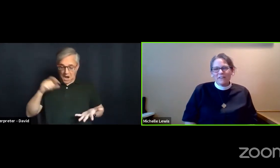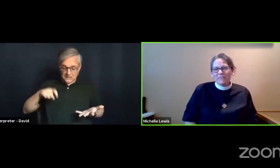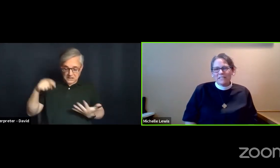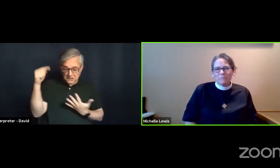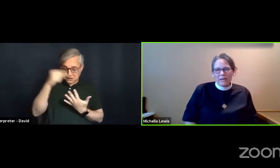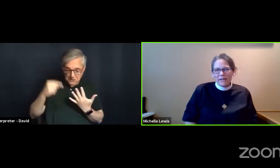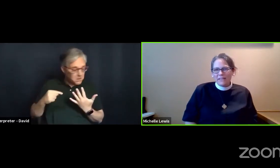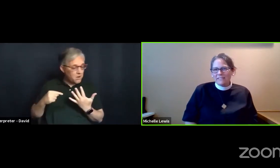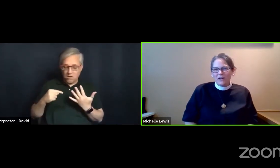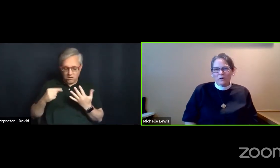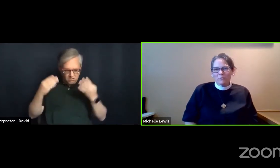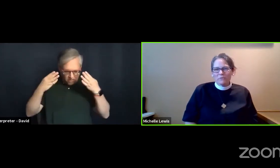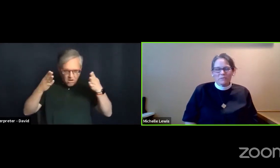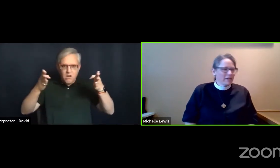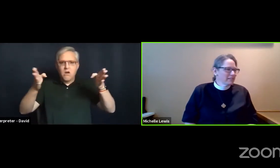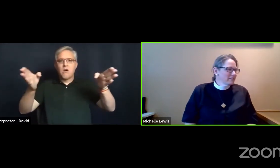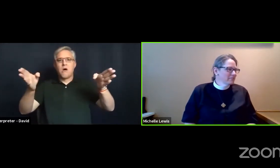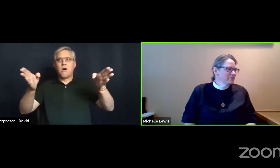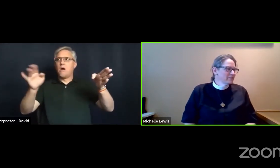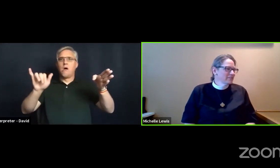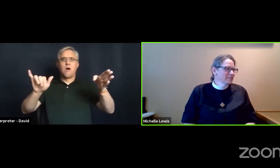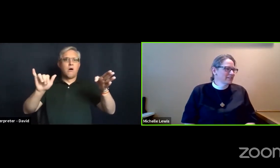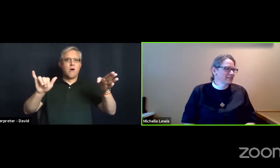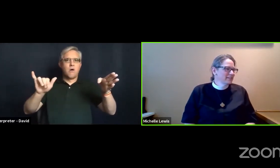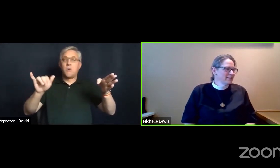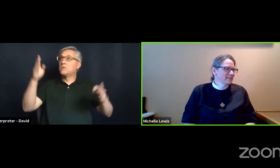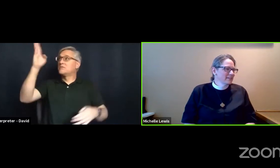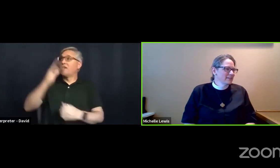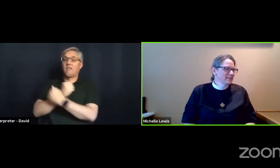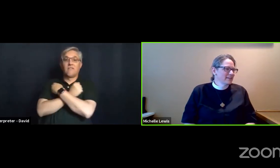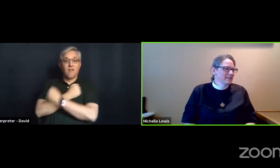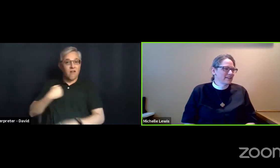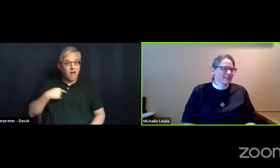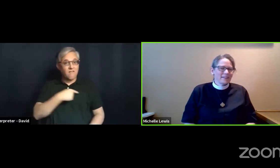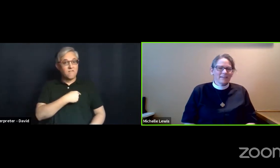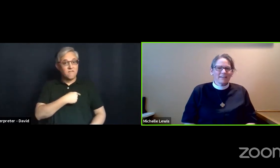God's love expands our perspective.